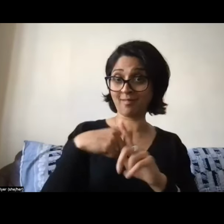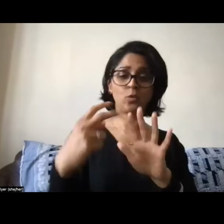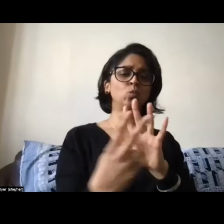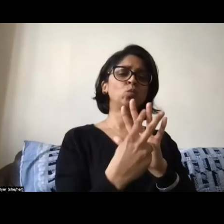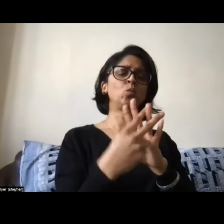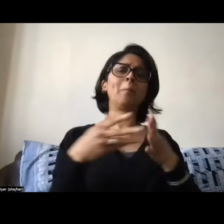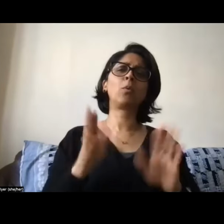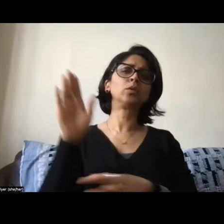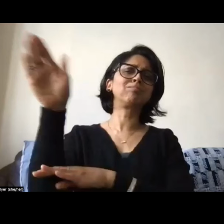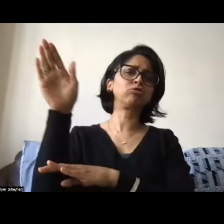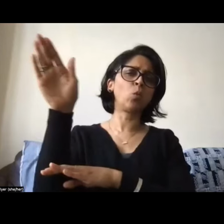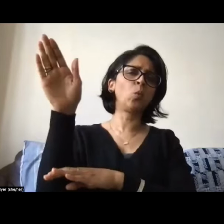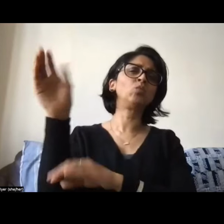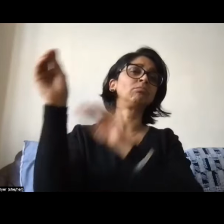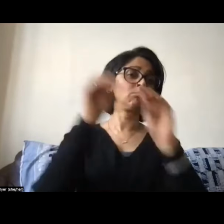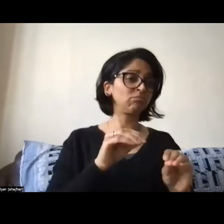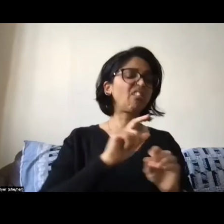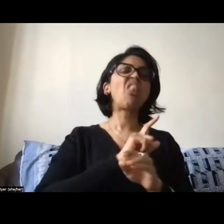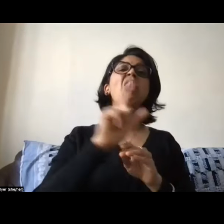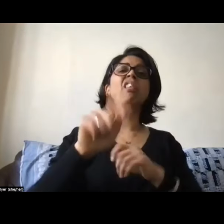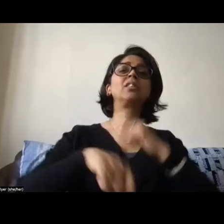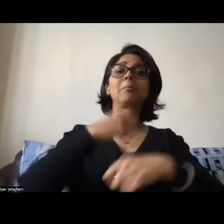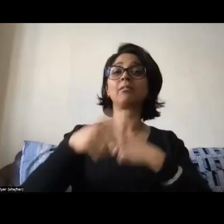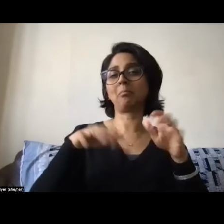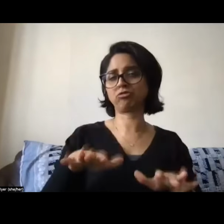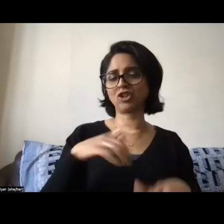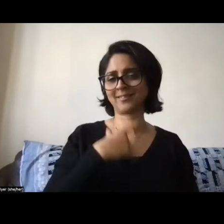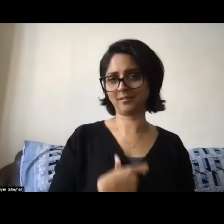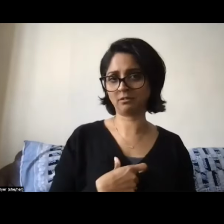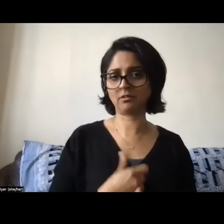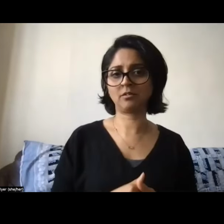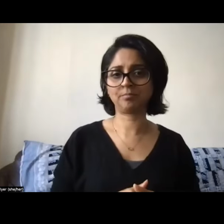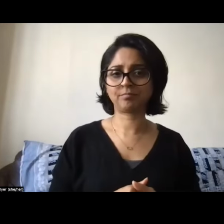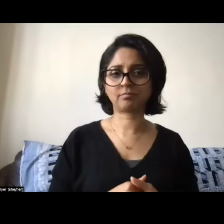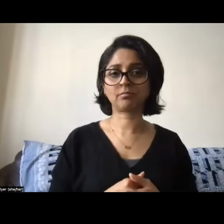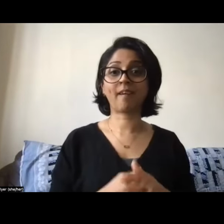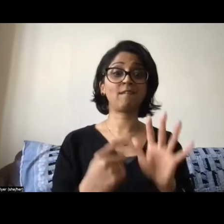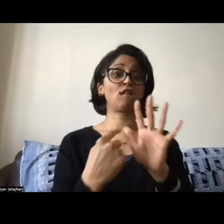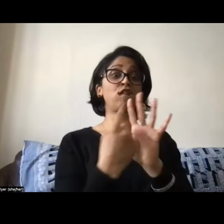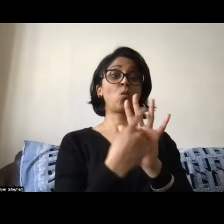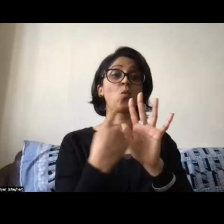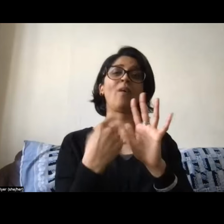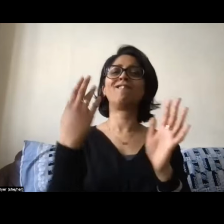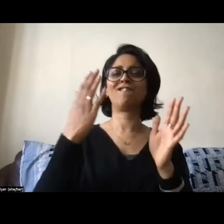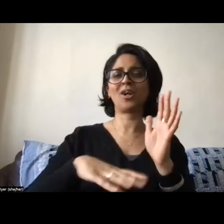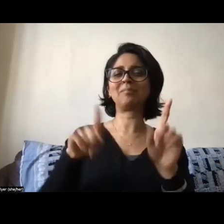3 were born in the UK and 2 were born elsewhere, born abroad and moved here and later became British